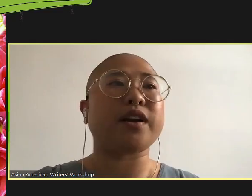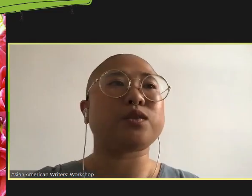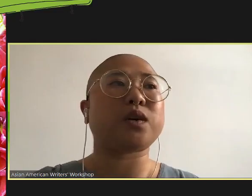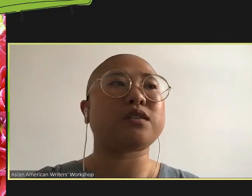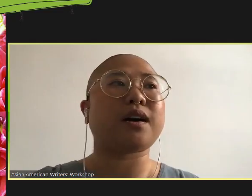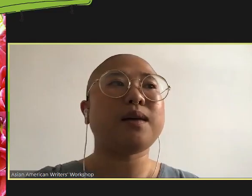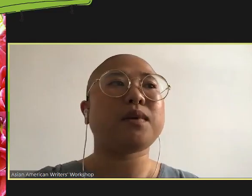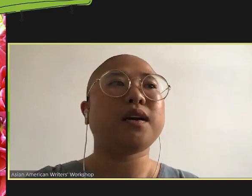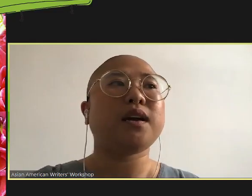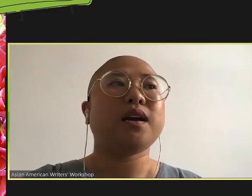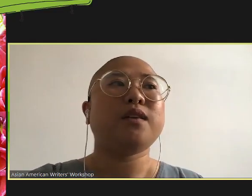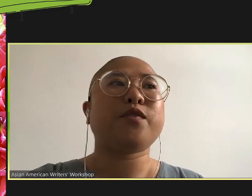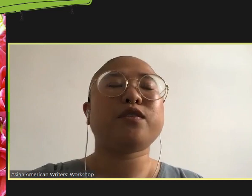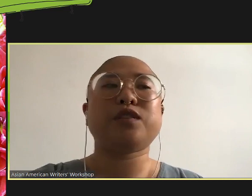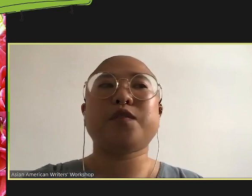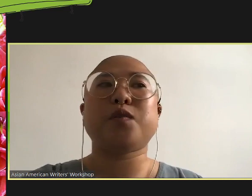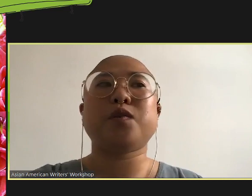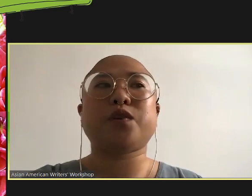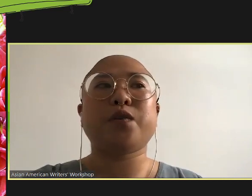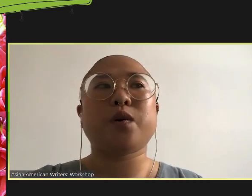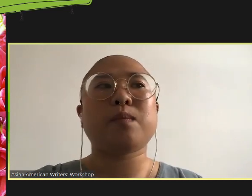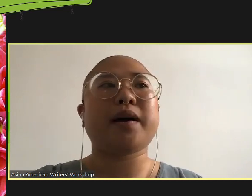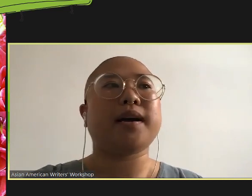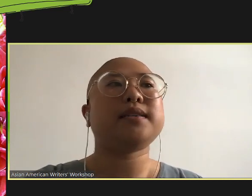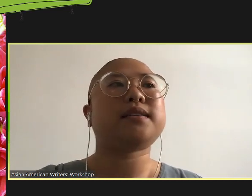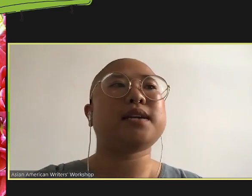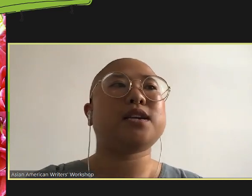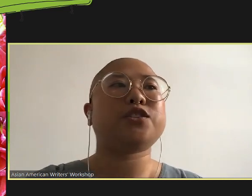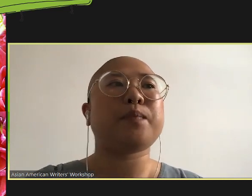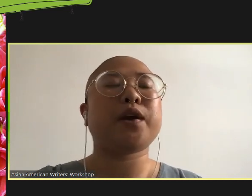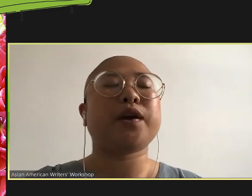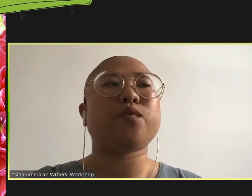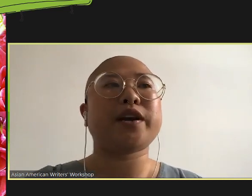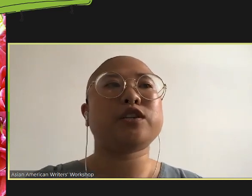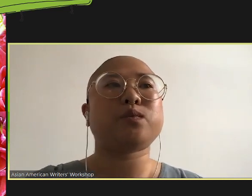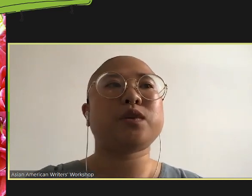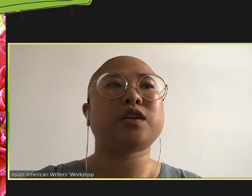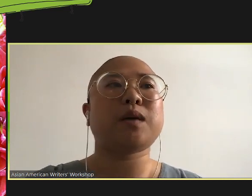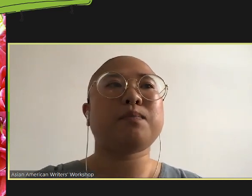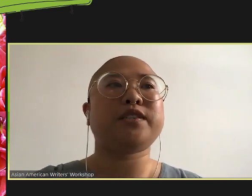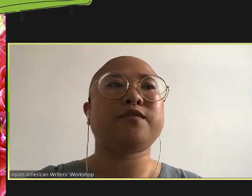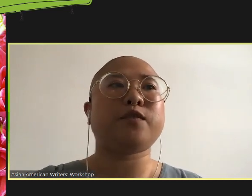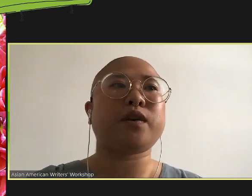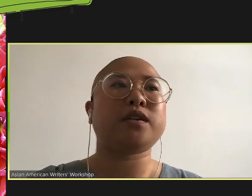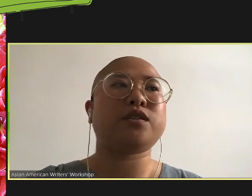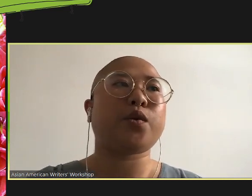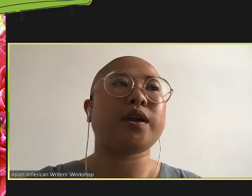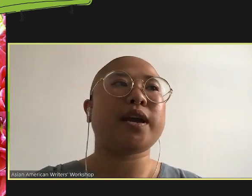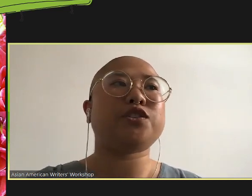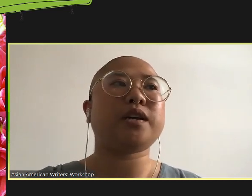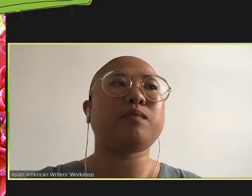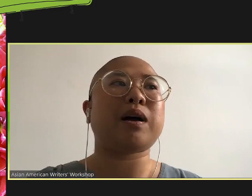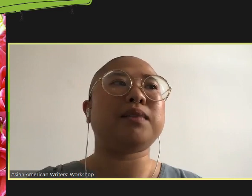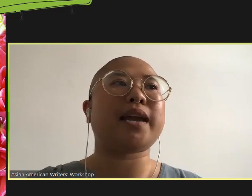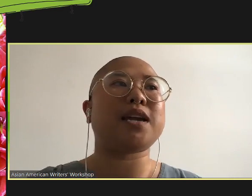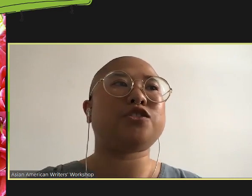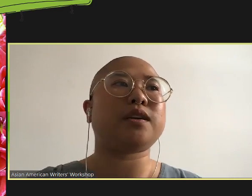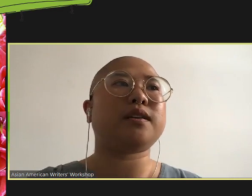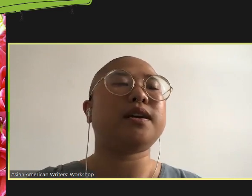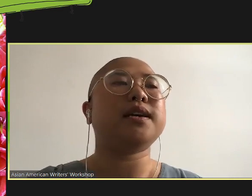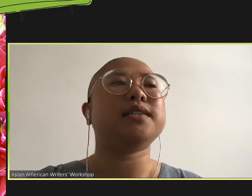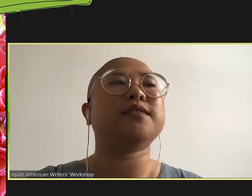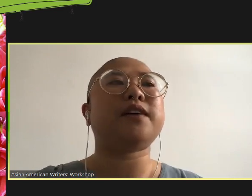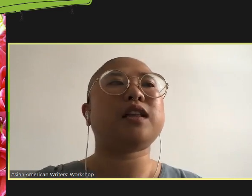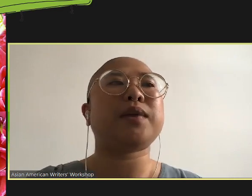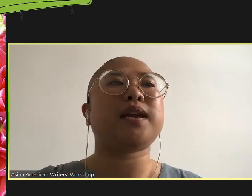American Writers Workshop. For those of you who don't know about us, the Asian American Writers Workshop is devoted to the creation,